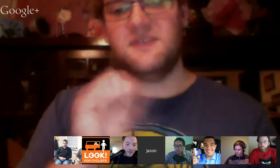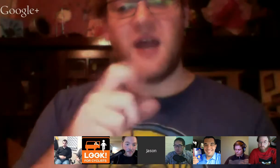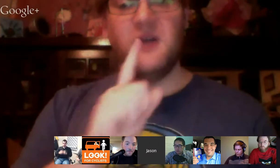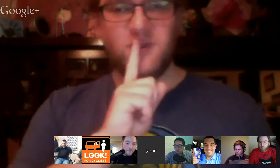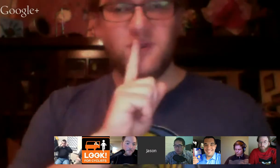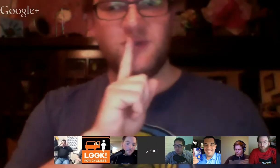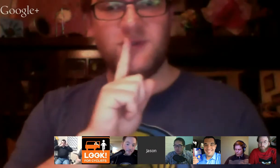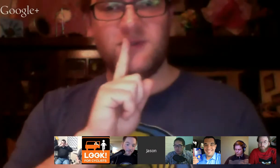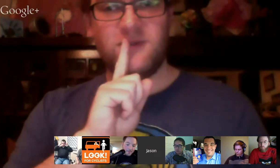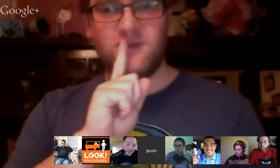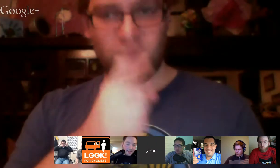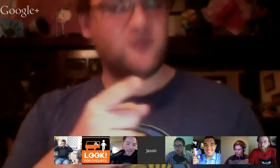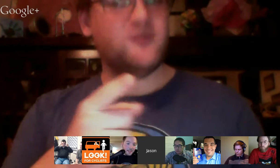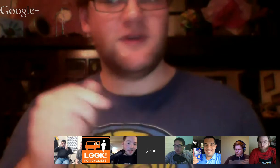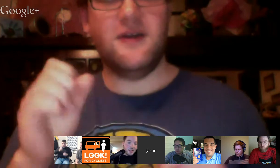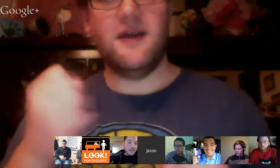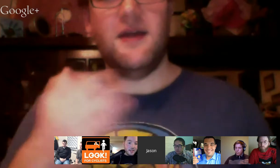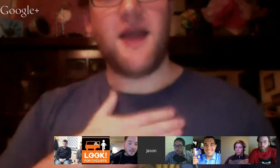Sure.